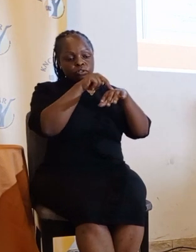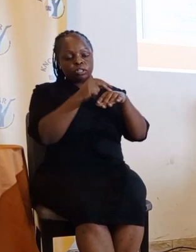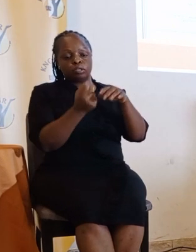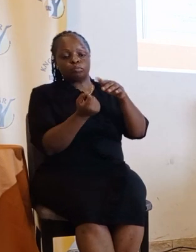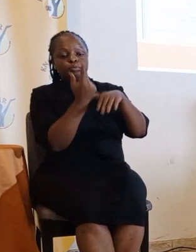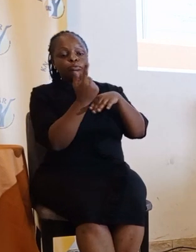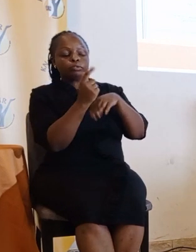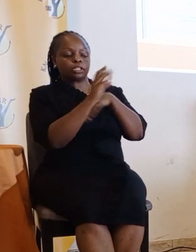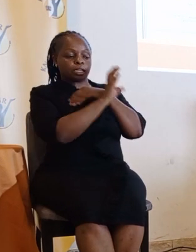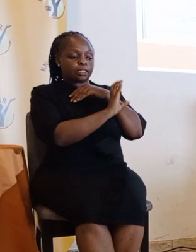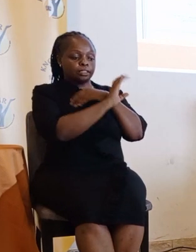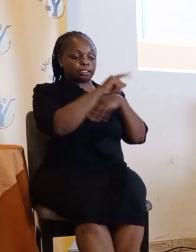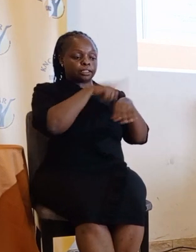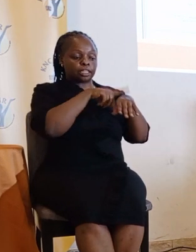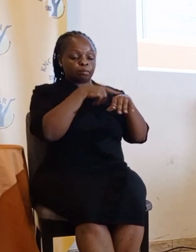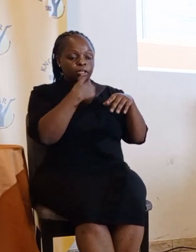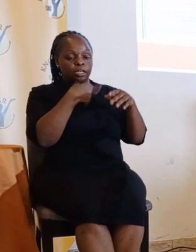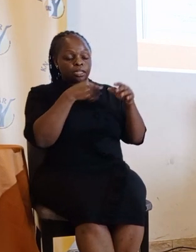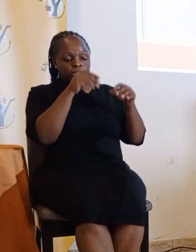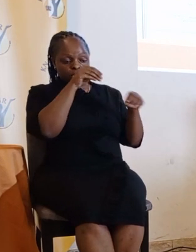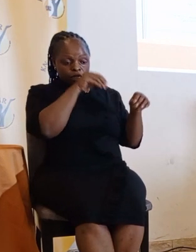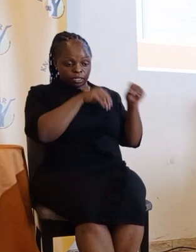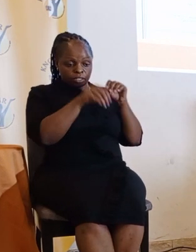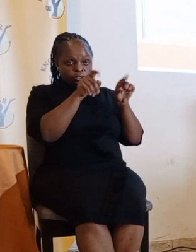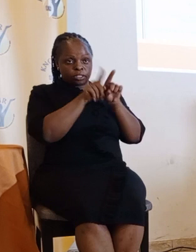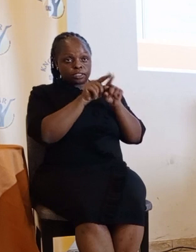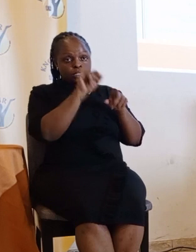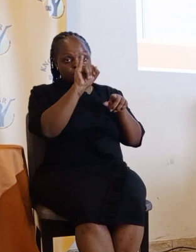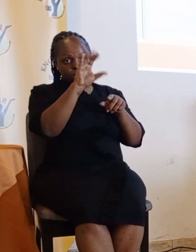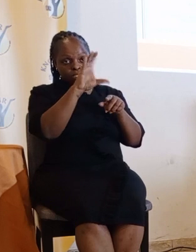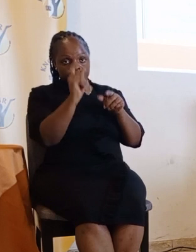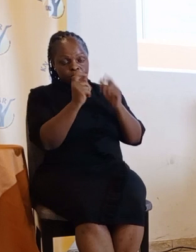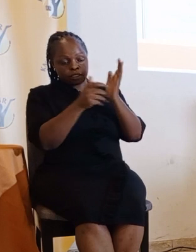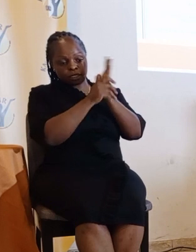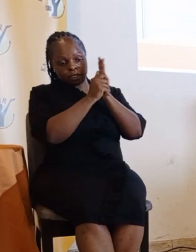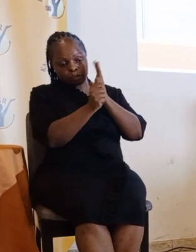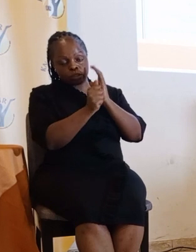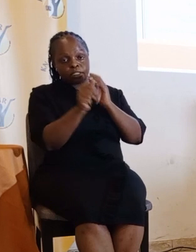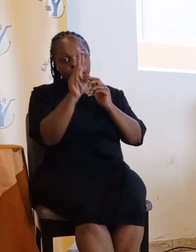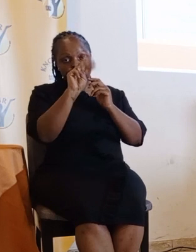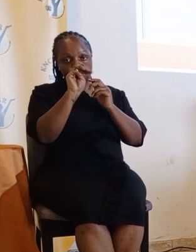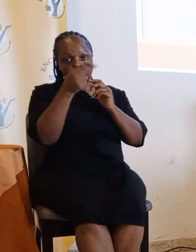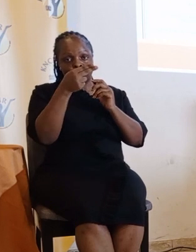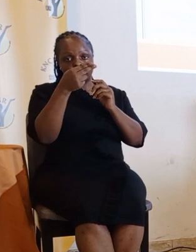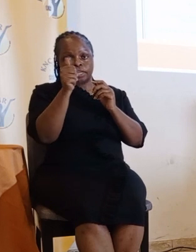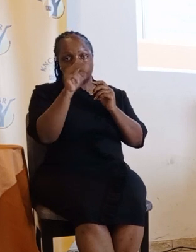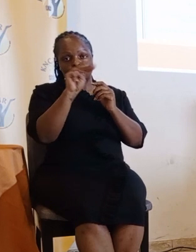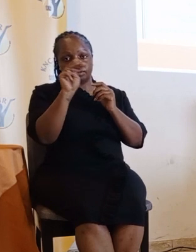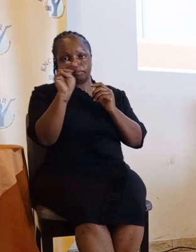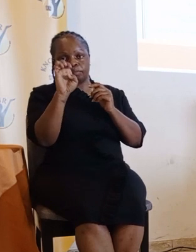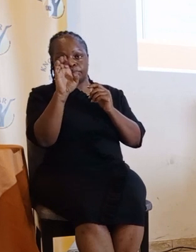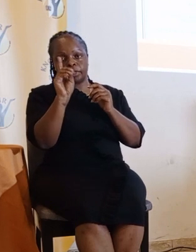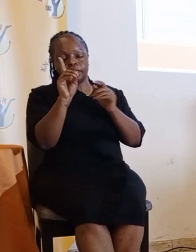country during election campaigns as ICT experts. Mohammed Zaid Sami